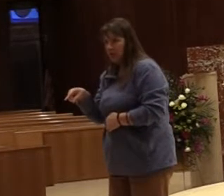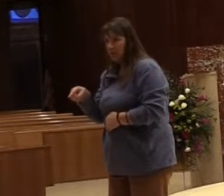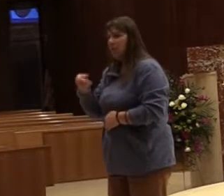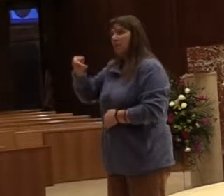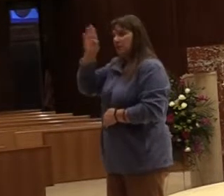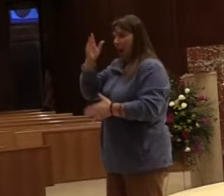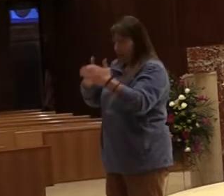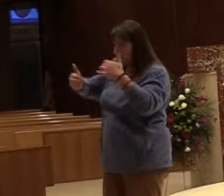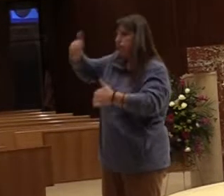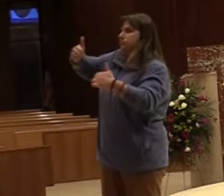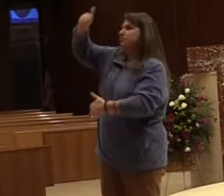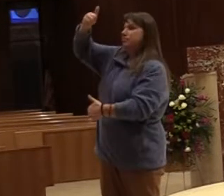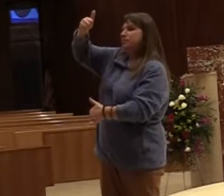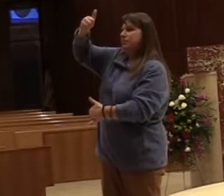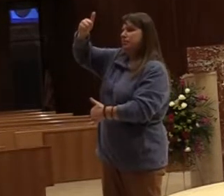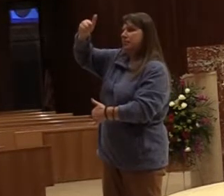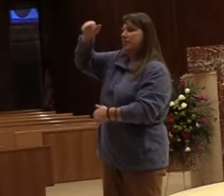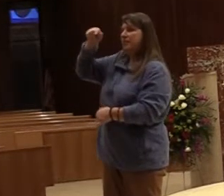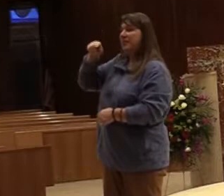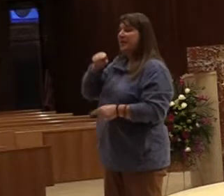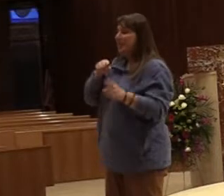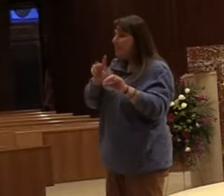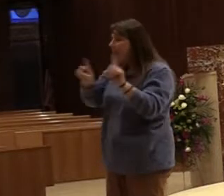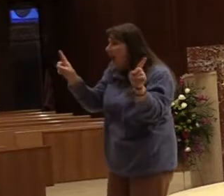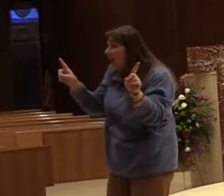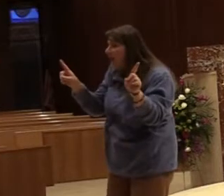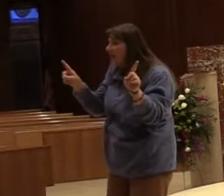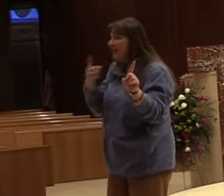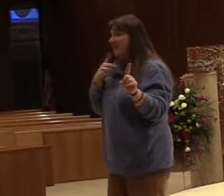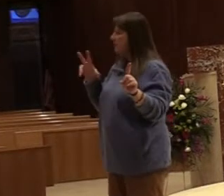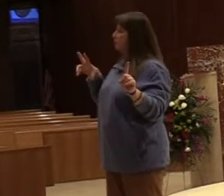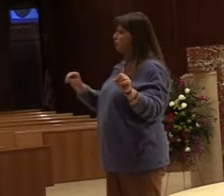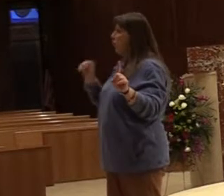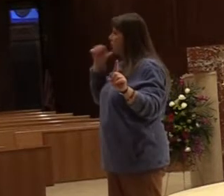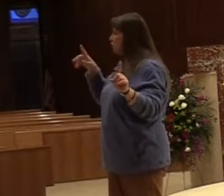we should not pay taxes, he would make himself an enemy of Rome.